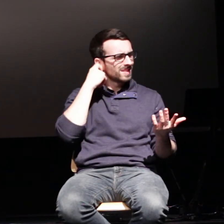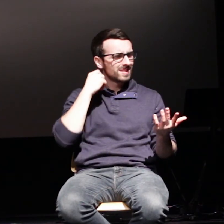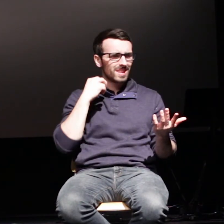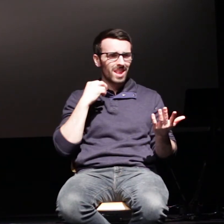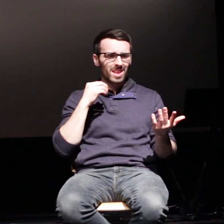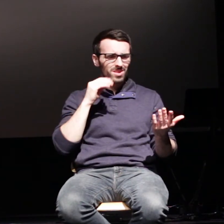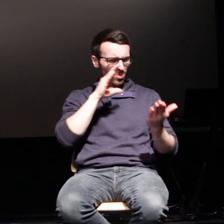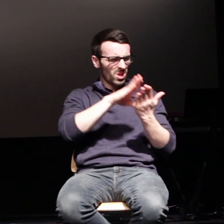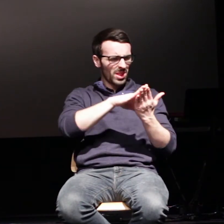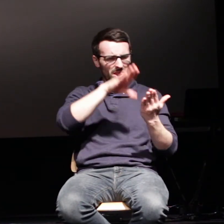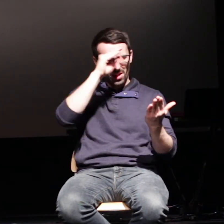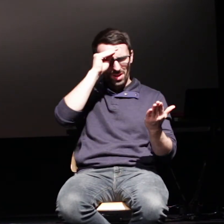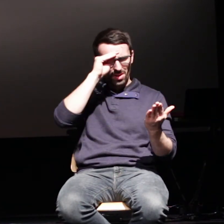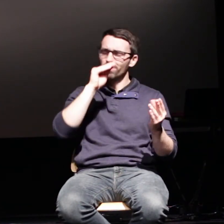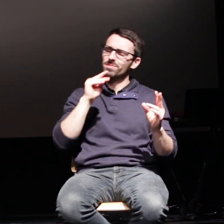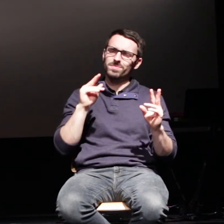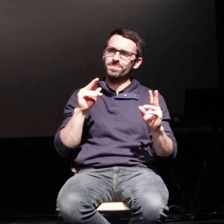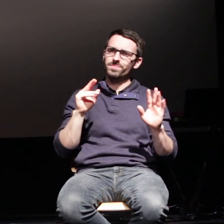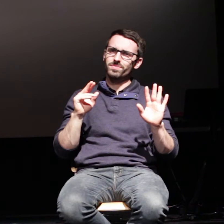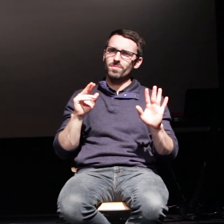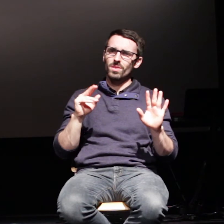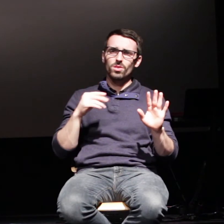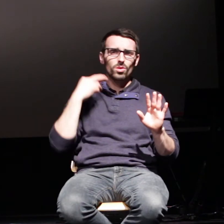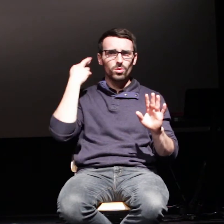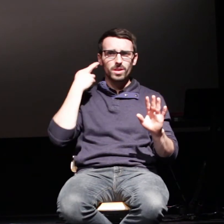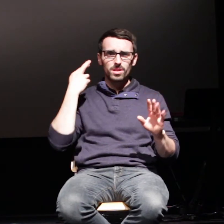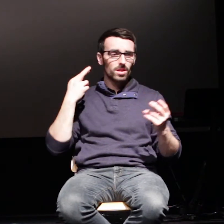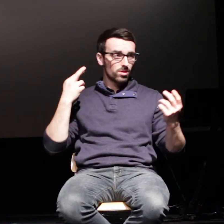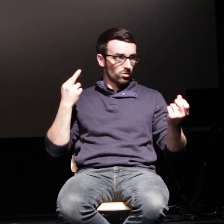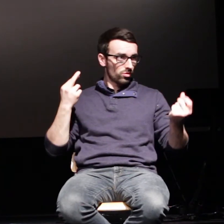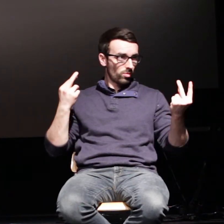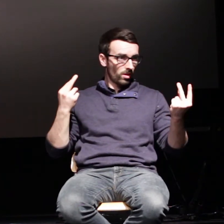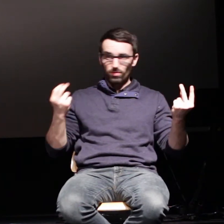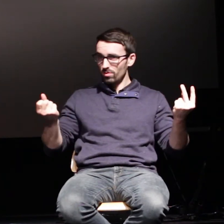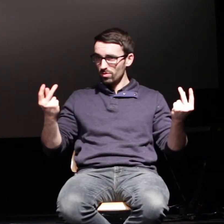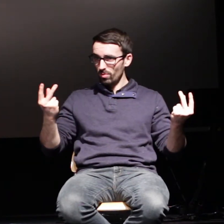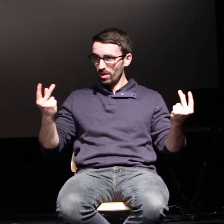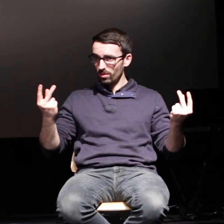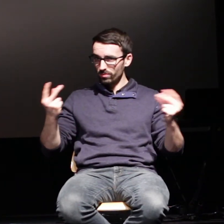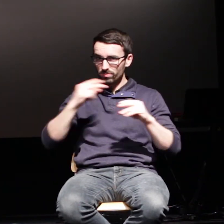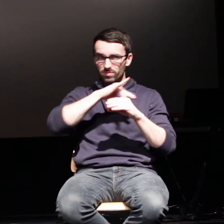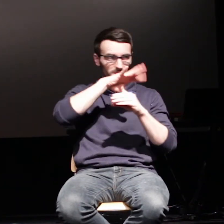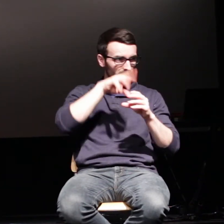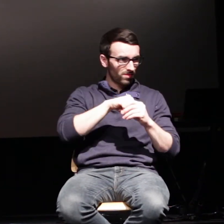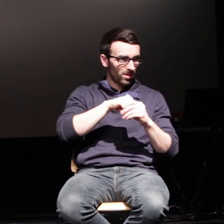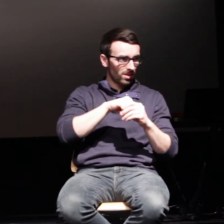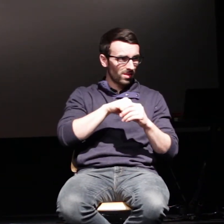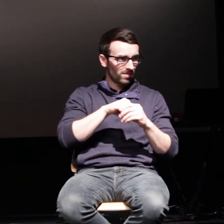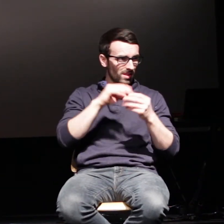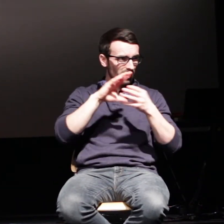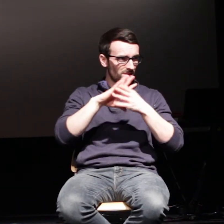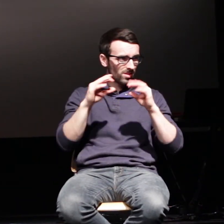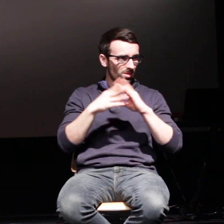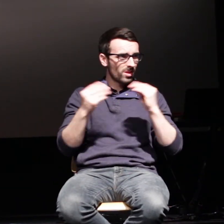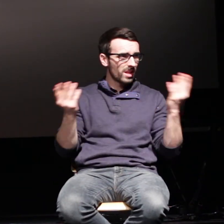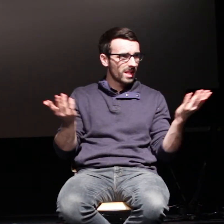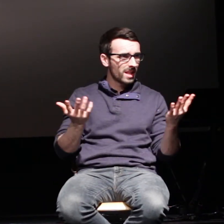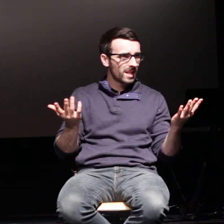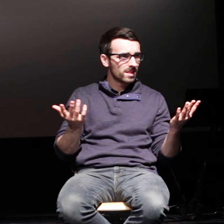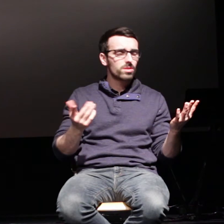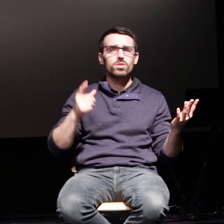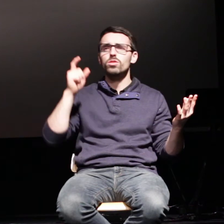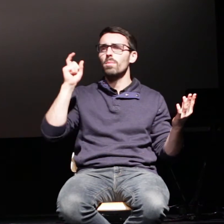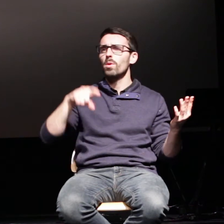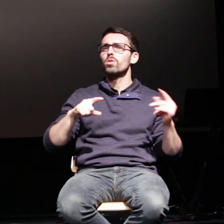to get out of this? The reason Mark is including the number 12, the reason that we're supposed to look at these healing stories is we're supposed to see the